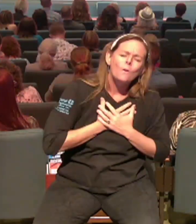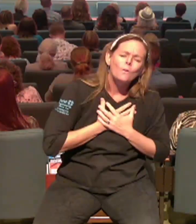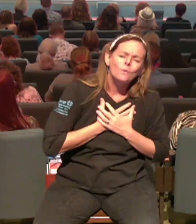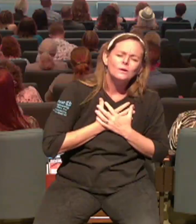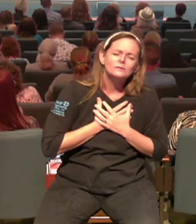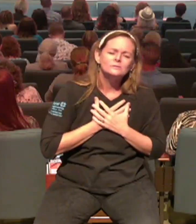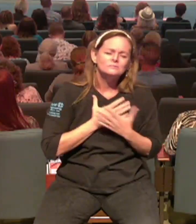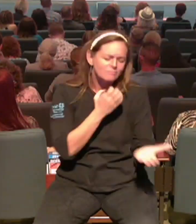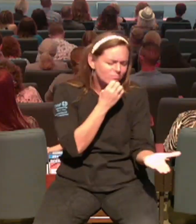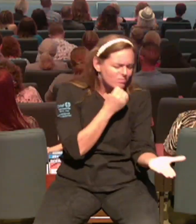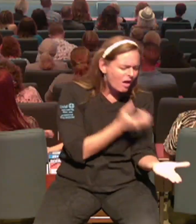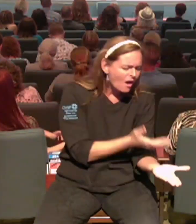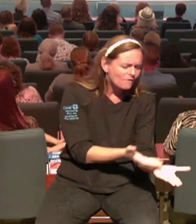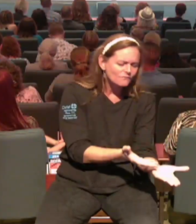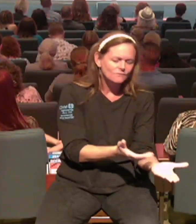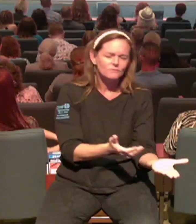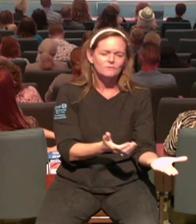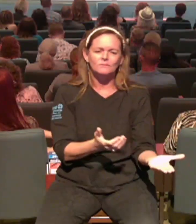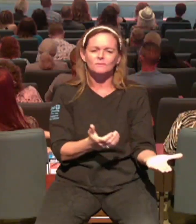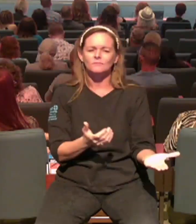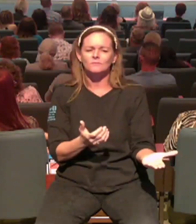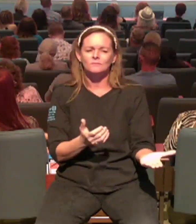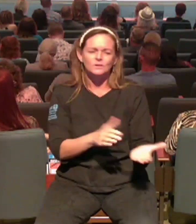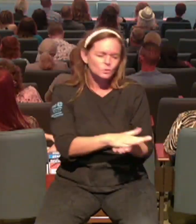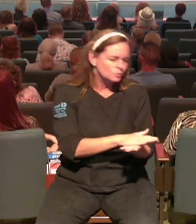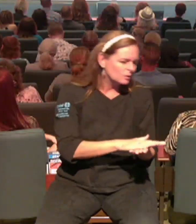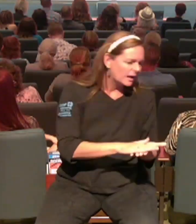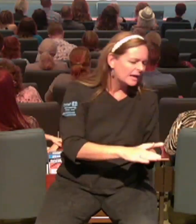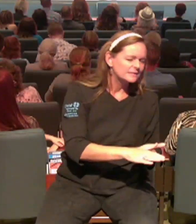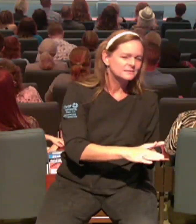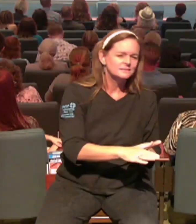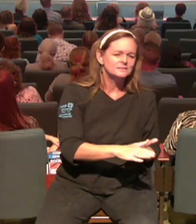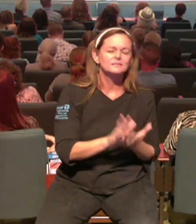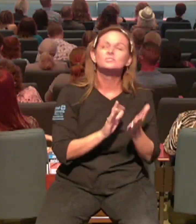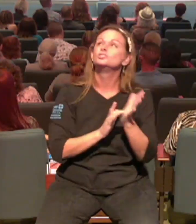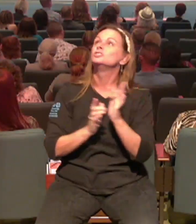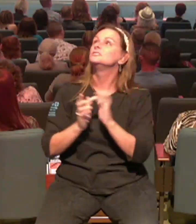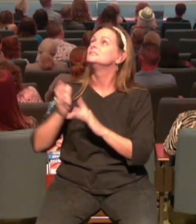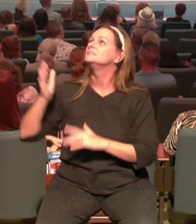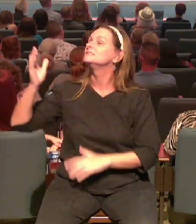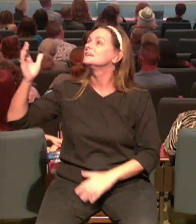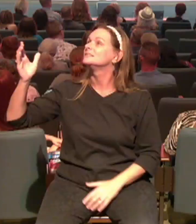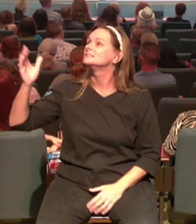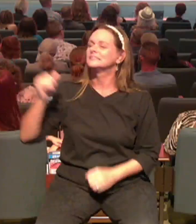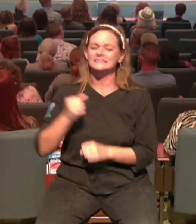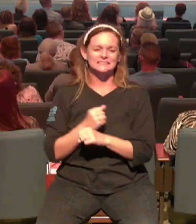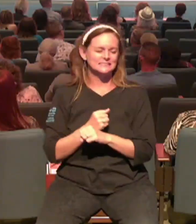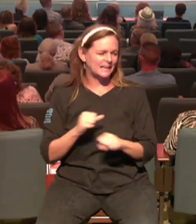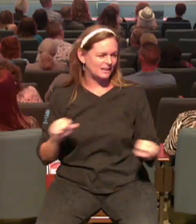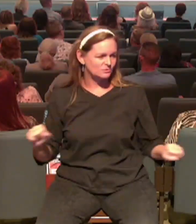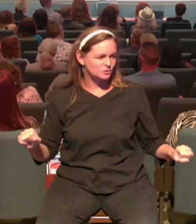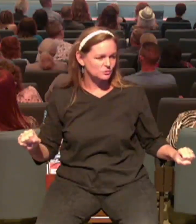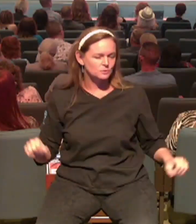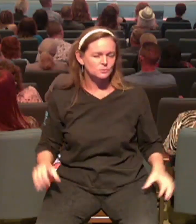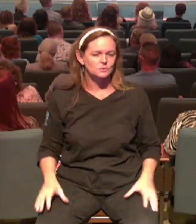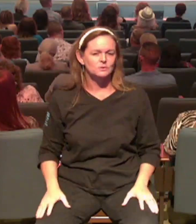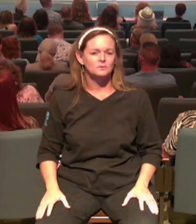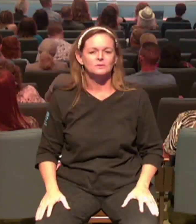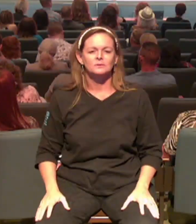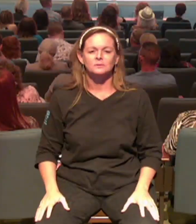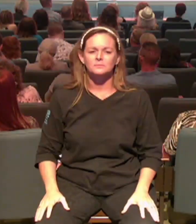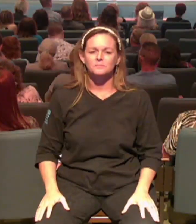us, as shown in all that he has done for those of us who are united in Christ Jesus. God saved you by his grace when you